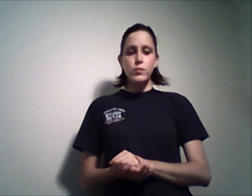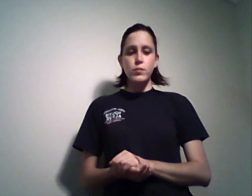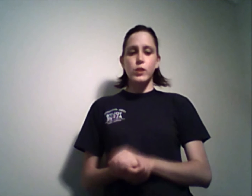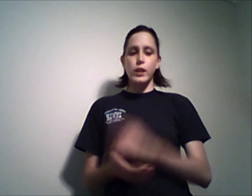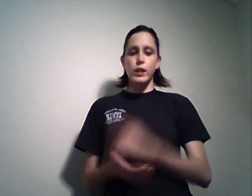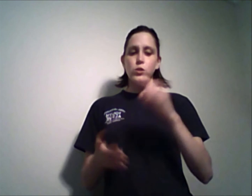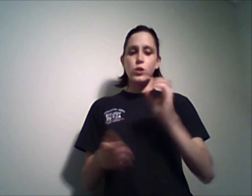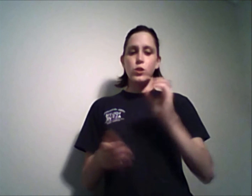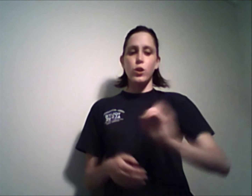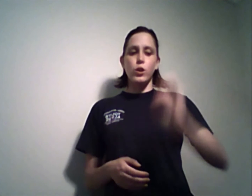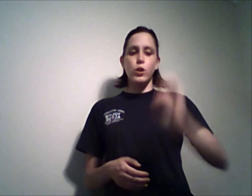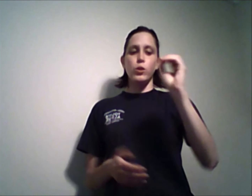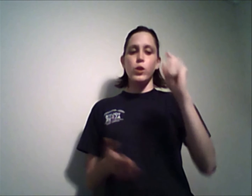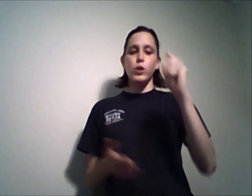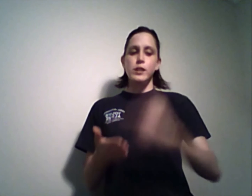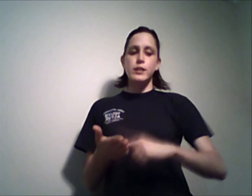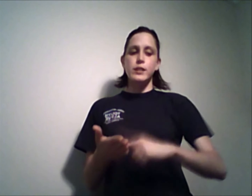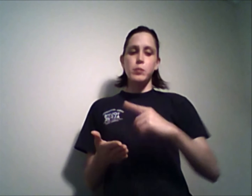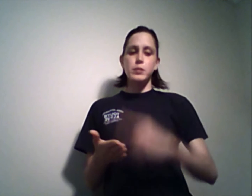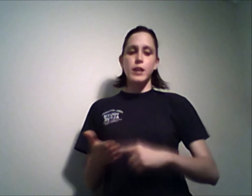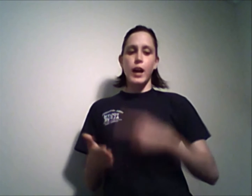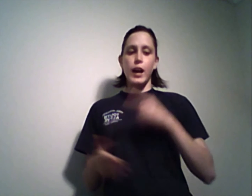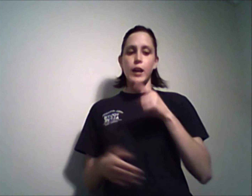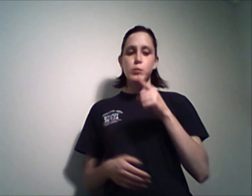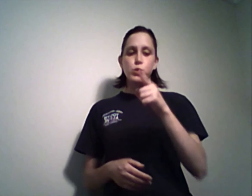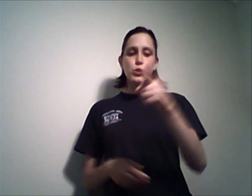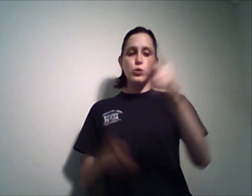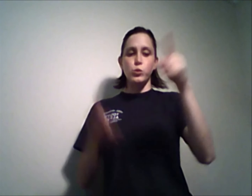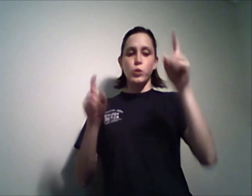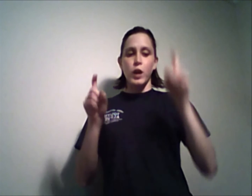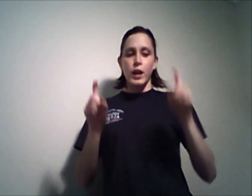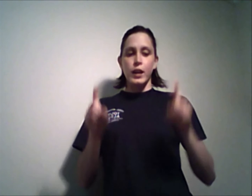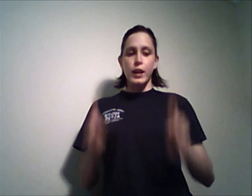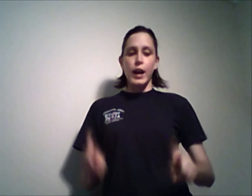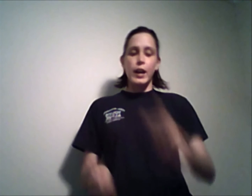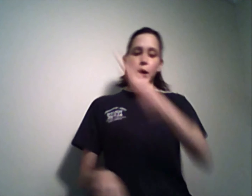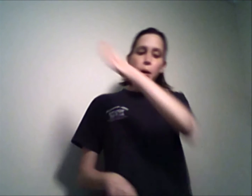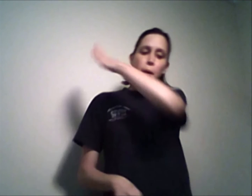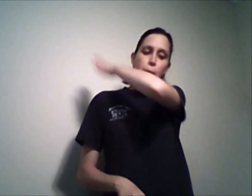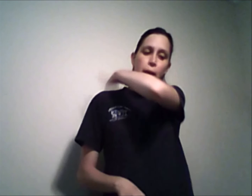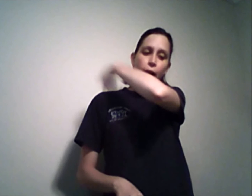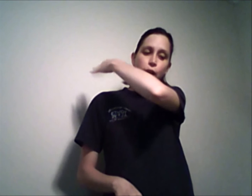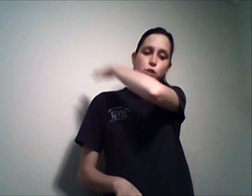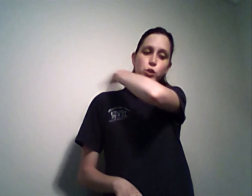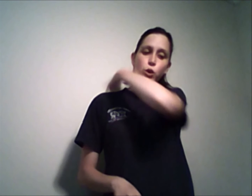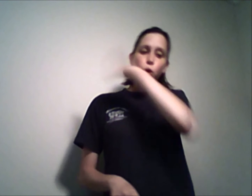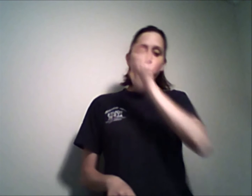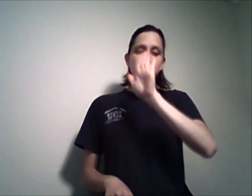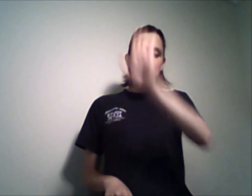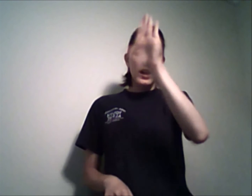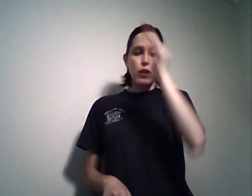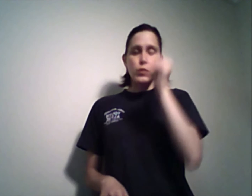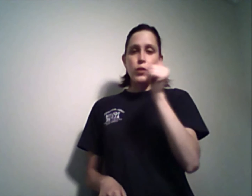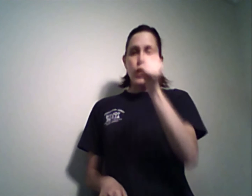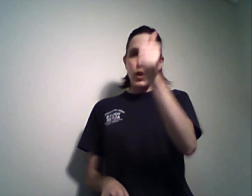So that goes, oh, sometimes you gotta pat your own self on the